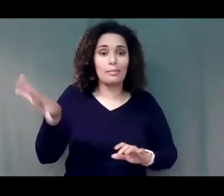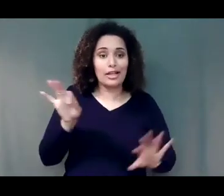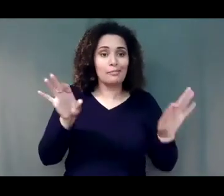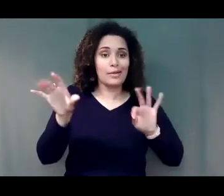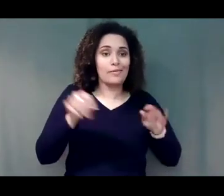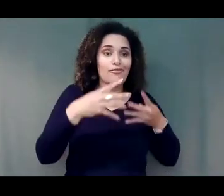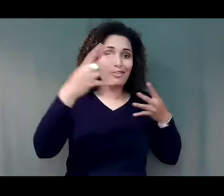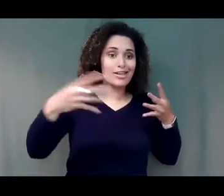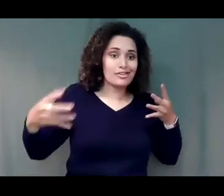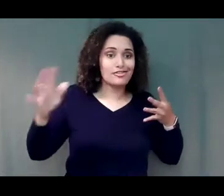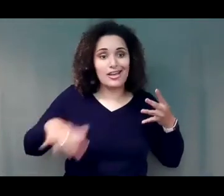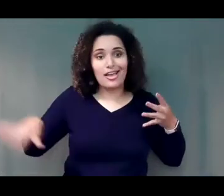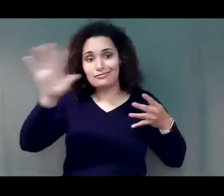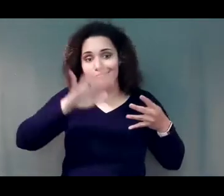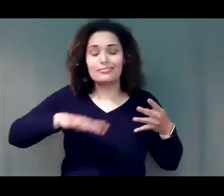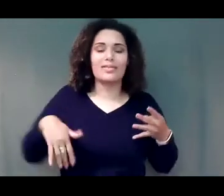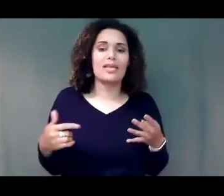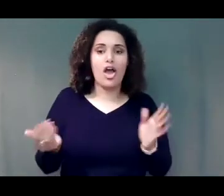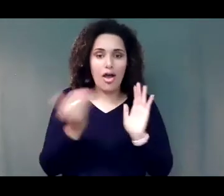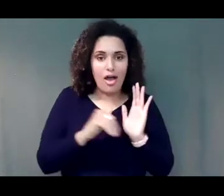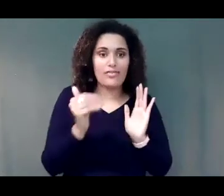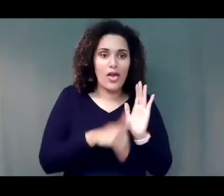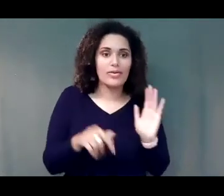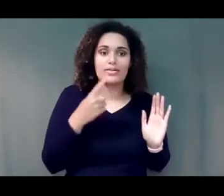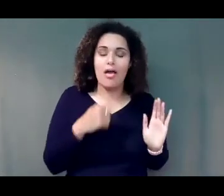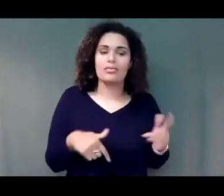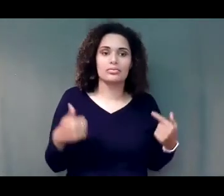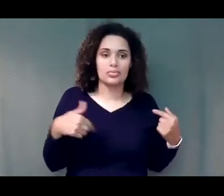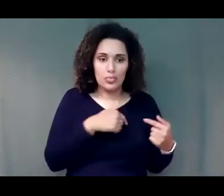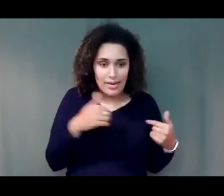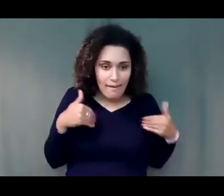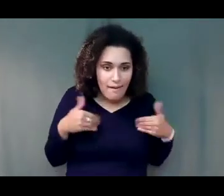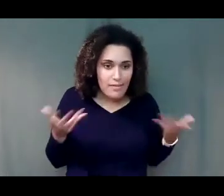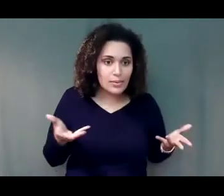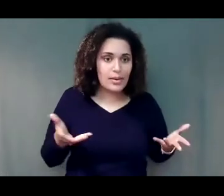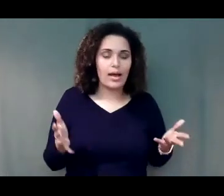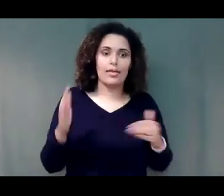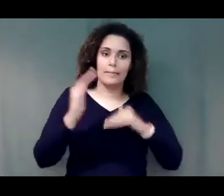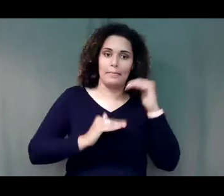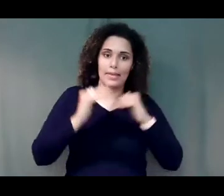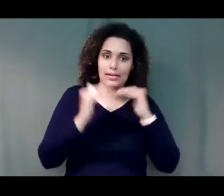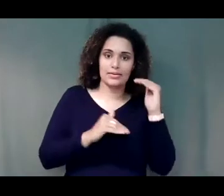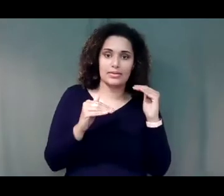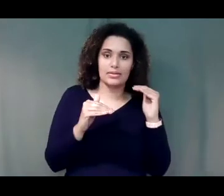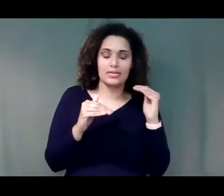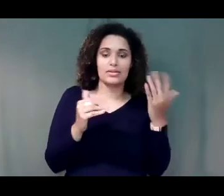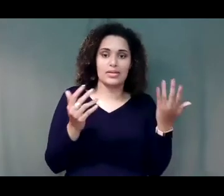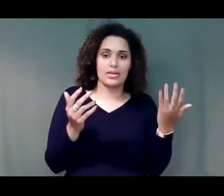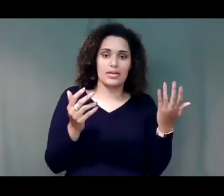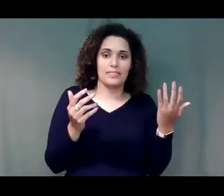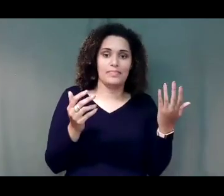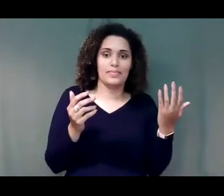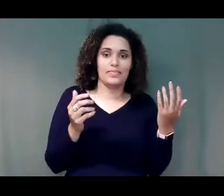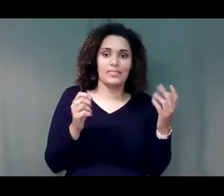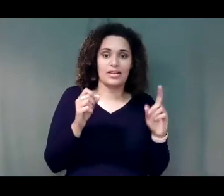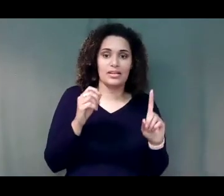yeah. Over and over, we said, all right, well, what do we have? What can we use? The building is sited for